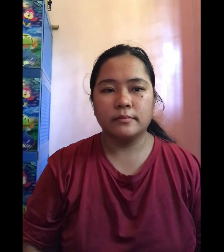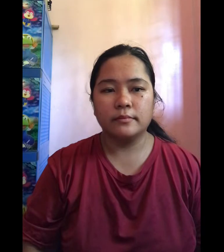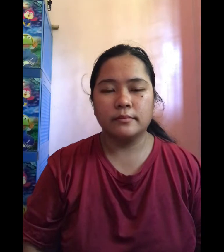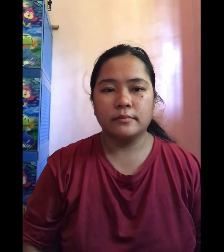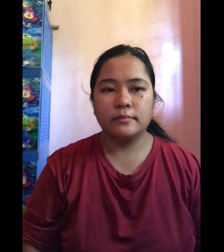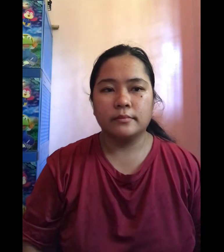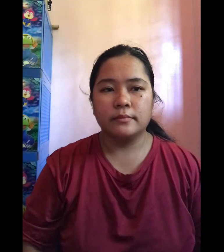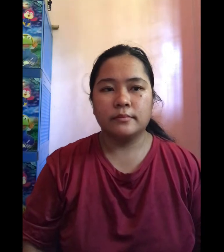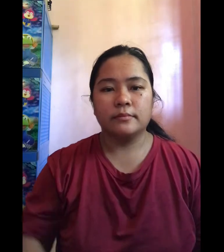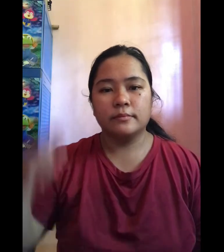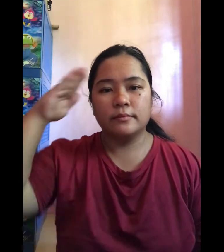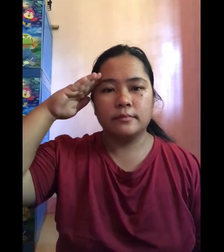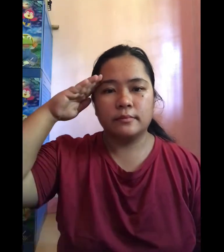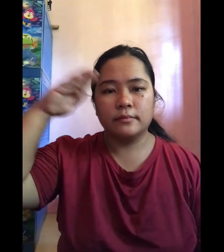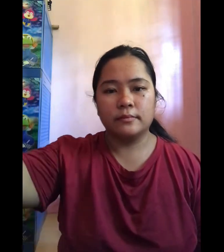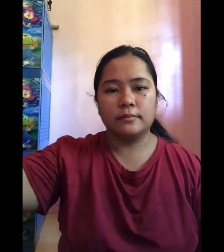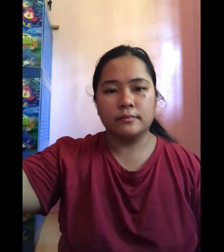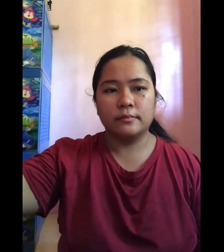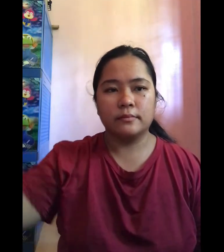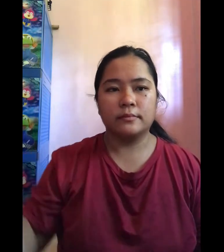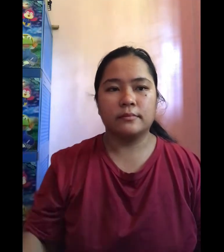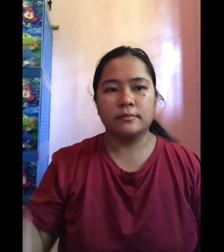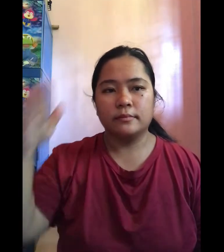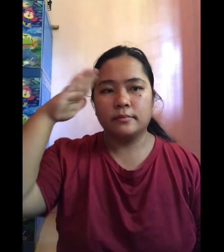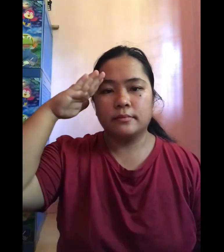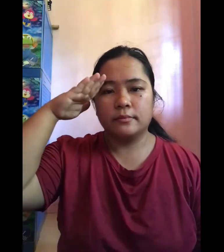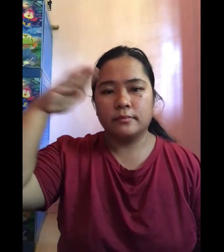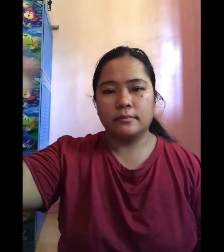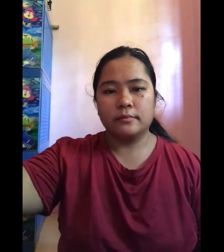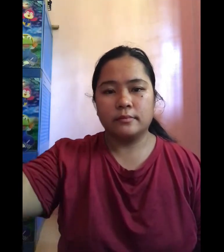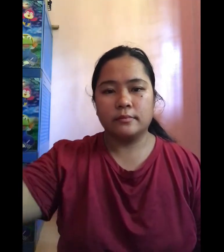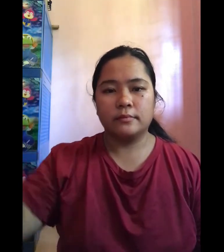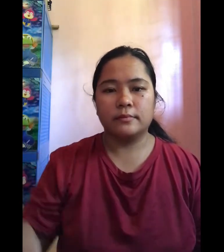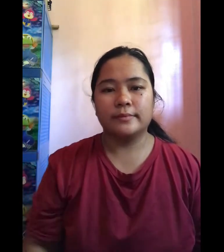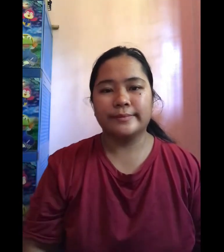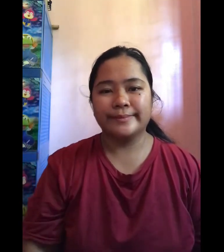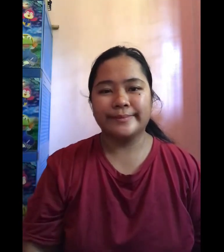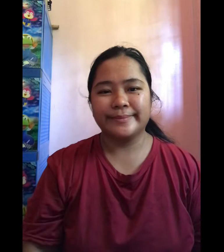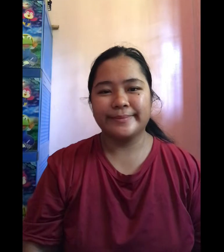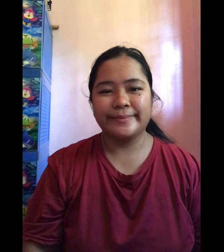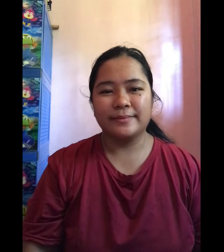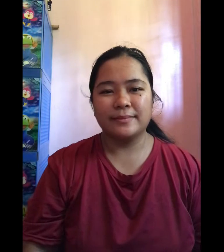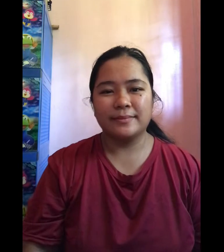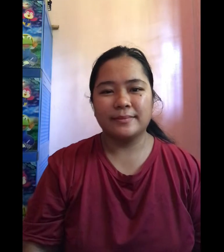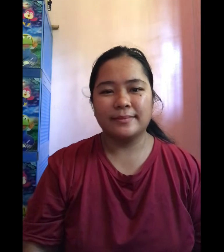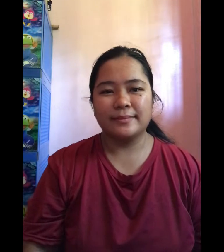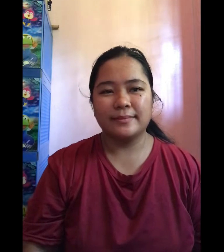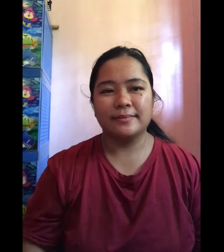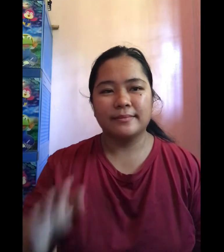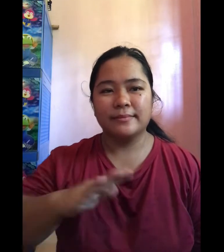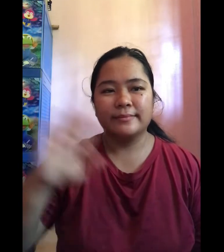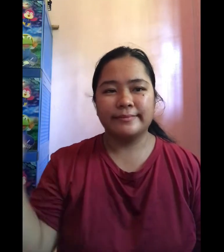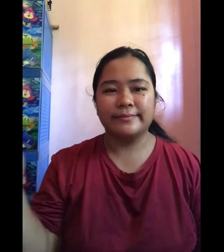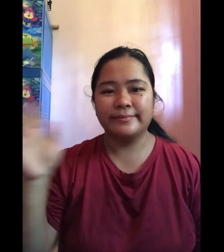elder, you go, hello. Kind of like a salute, almost like, but this is the formal way of hello. And you can say